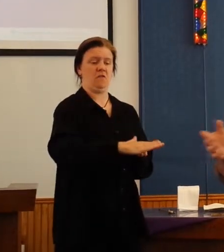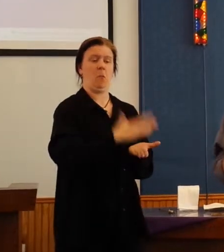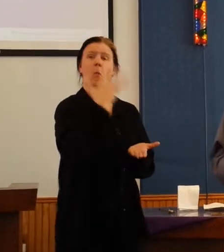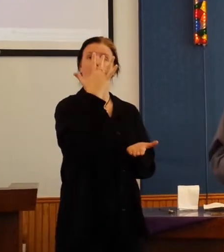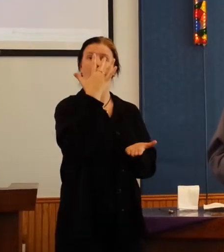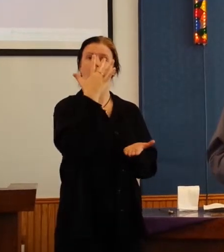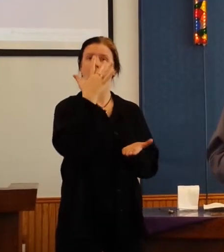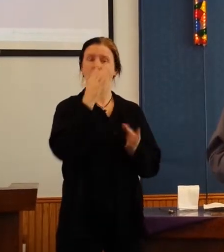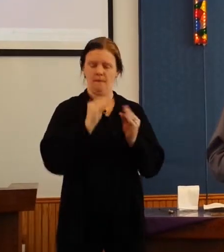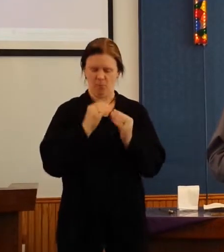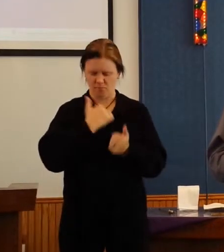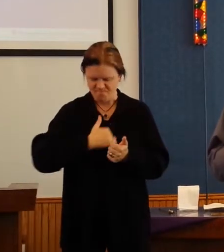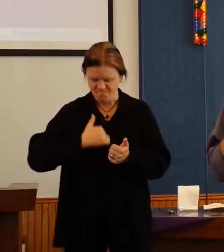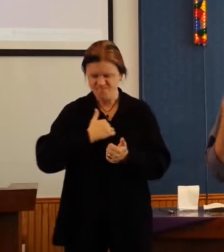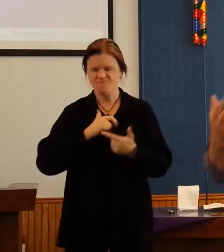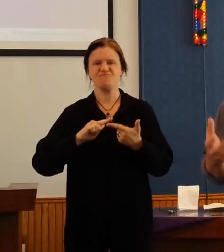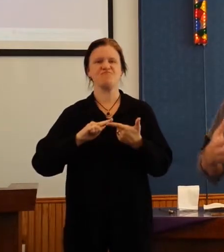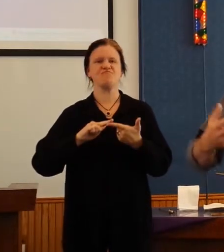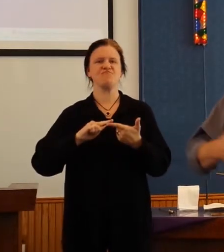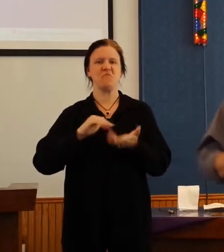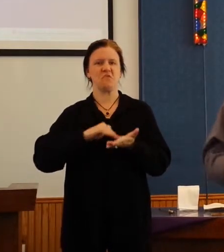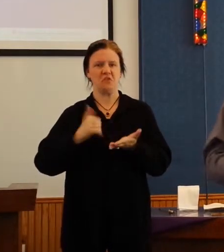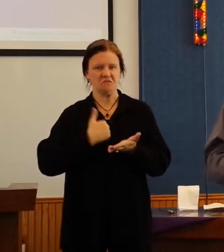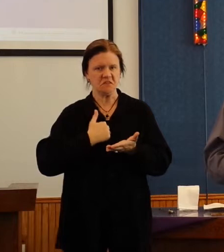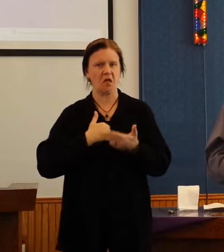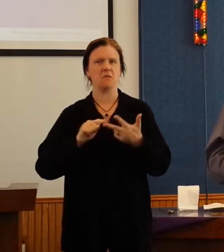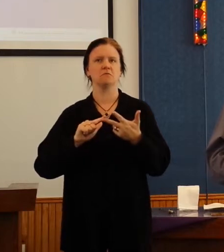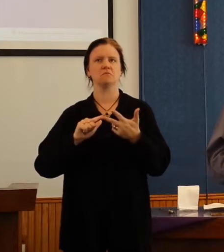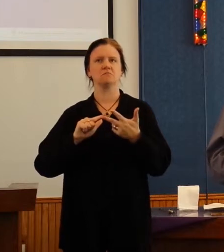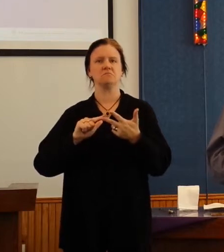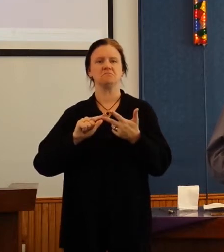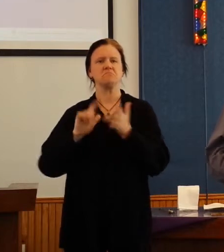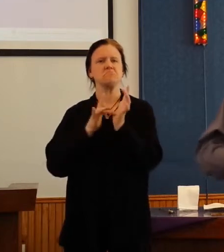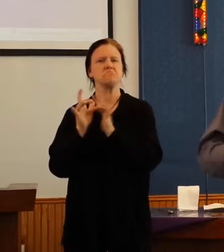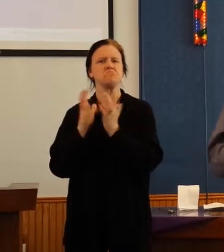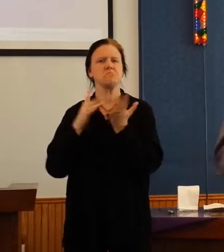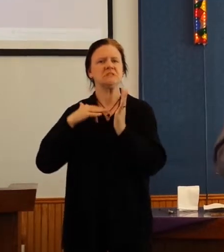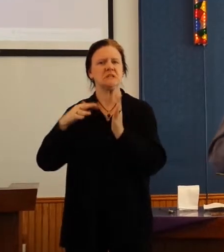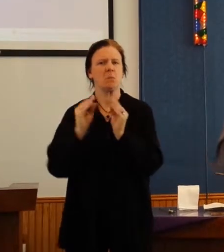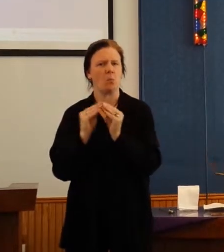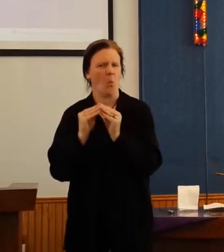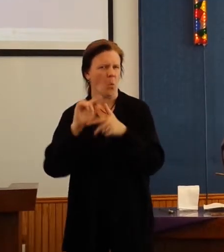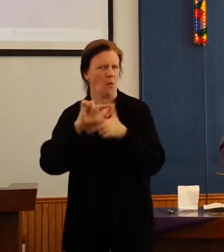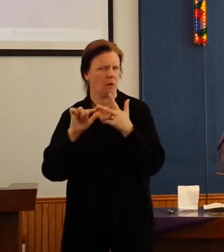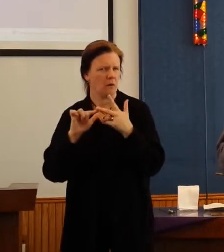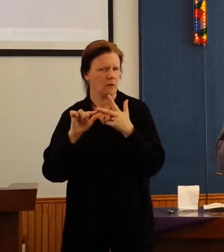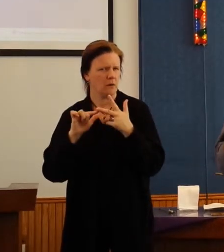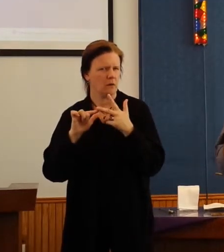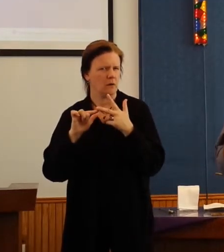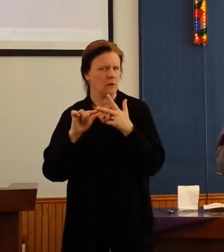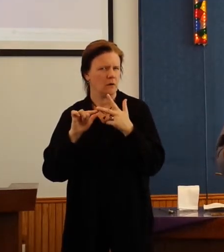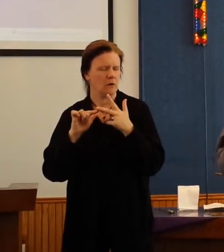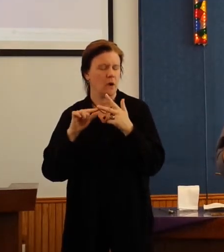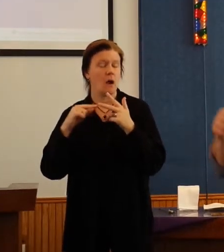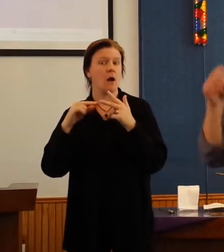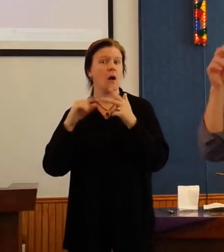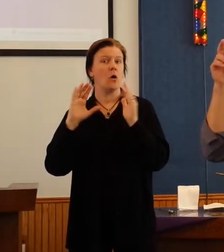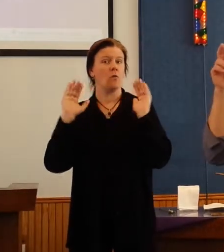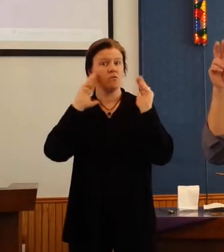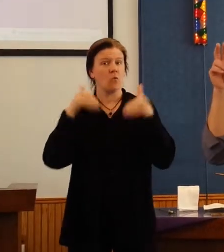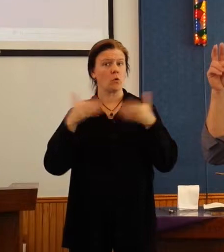repent, or maybe grow in our spiritual life. It's a way to focus more on God and